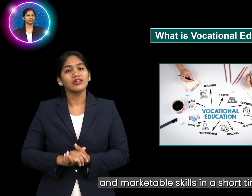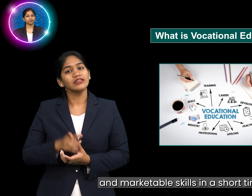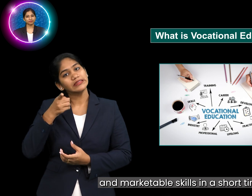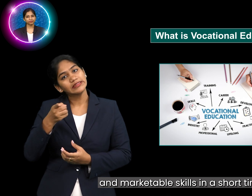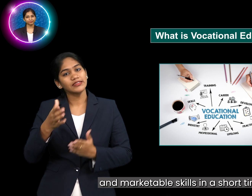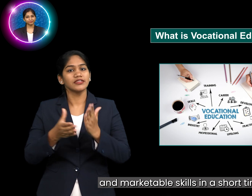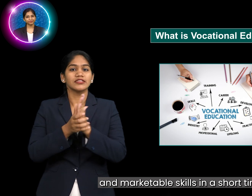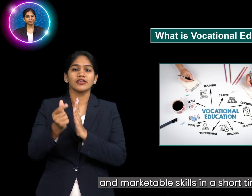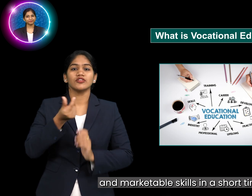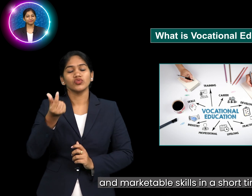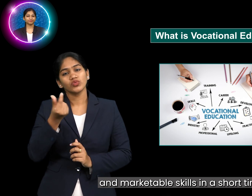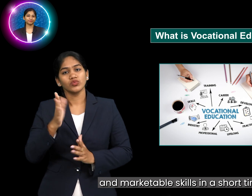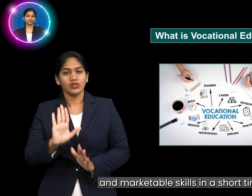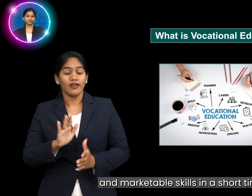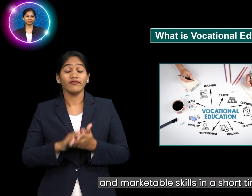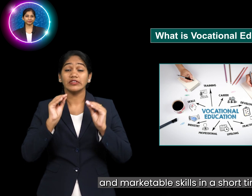time.